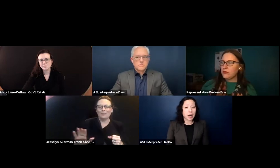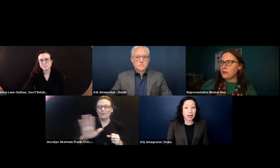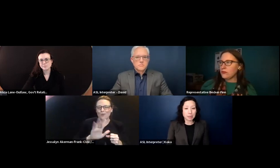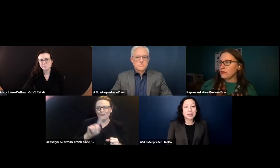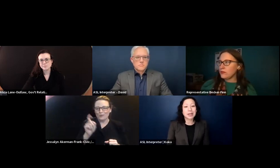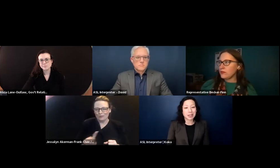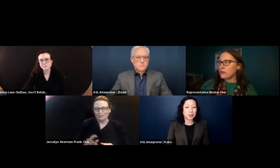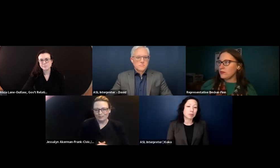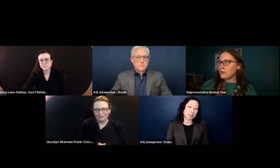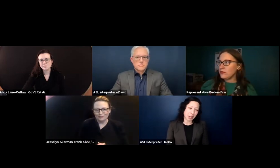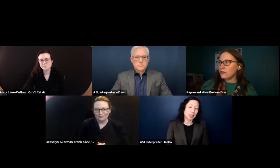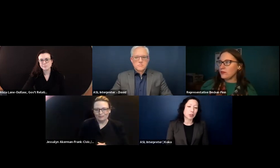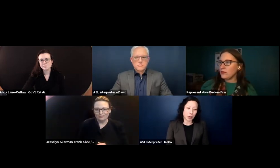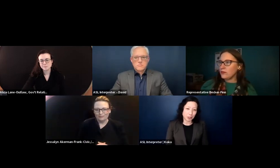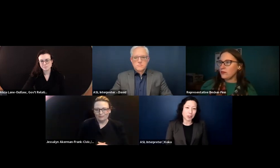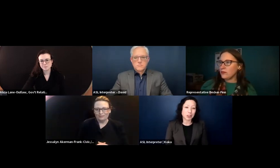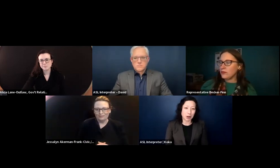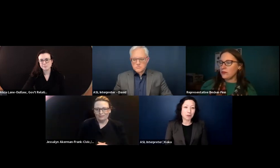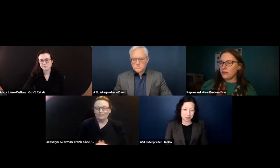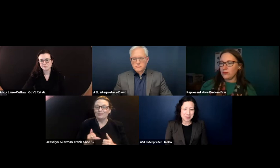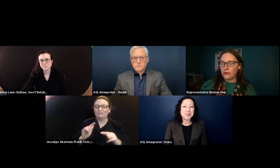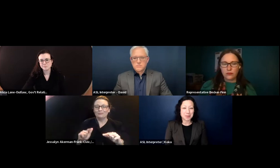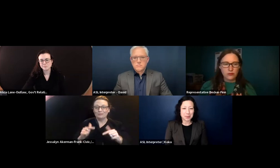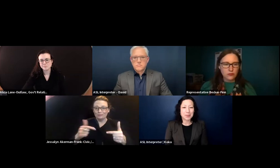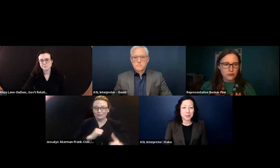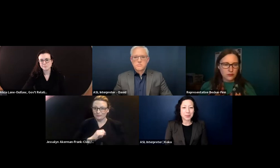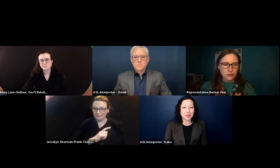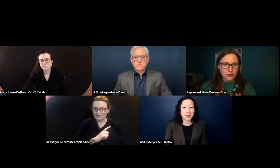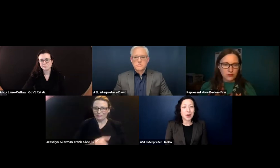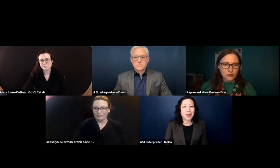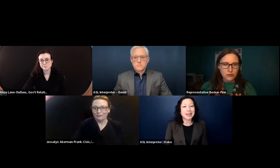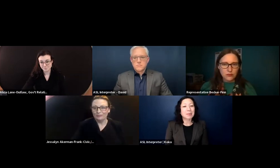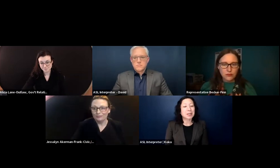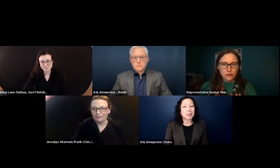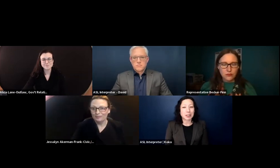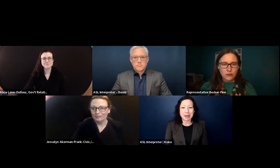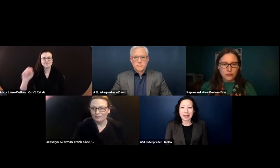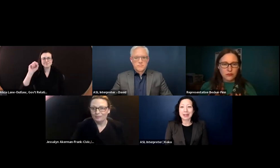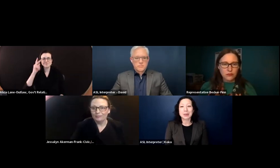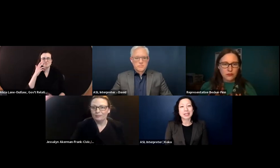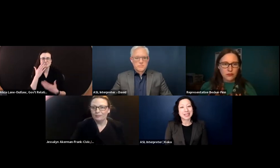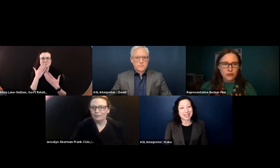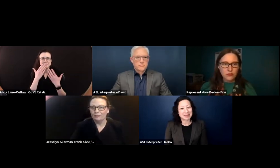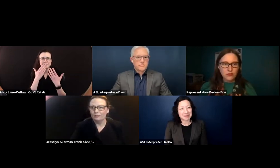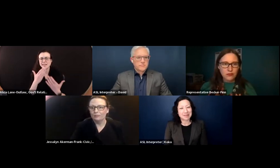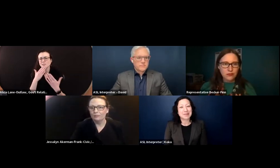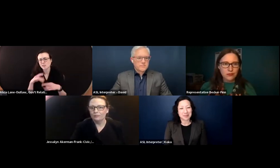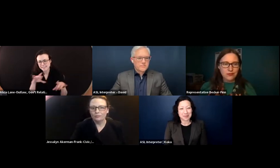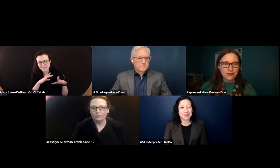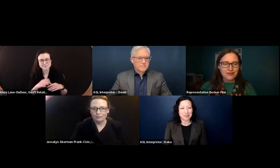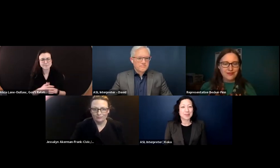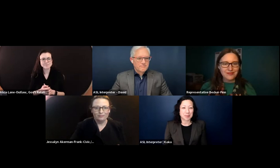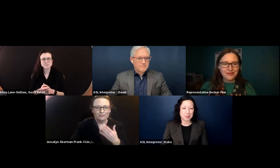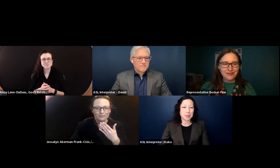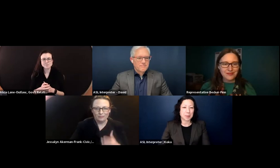video up, you would be signing your question yourself. All right, I'm going to turn it back now to Alicia.